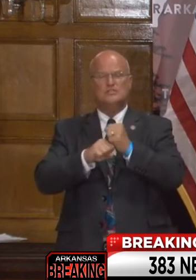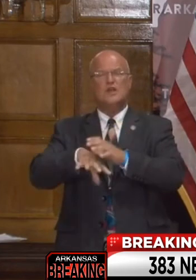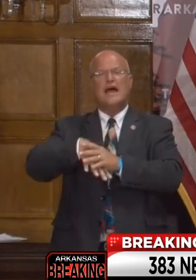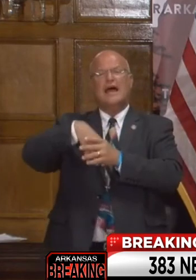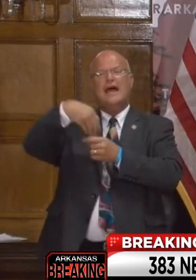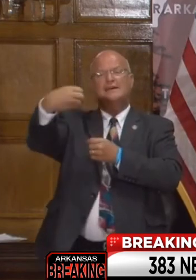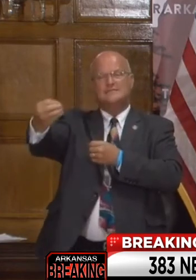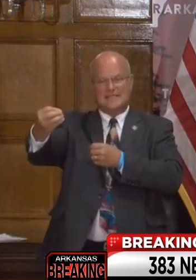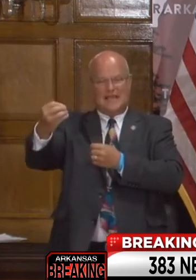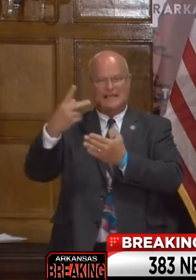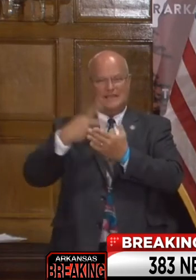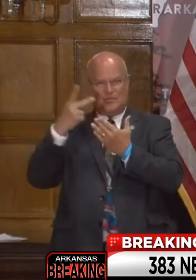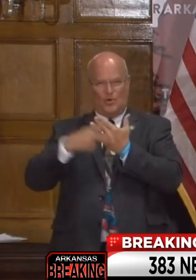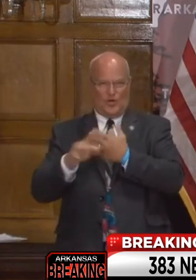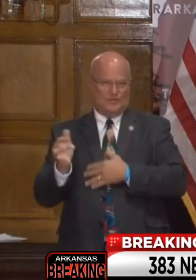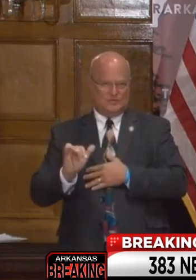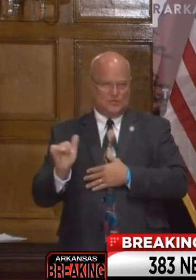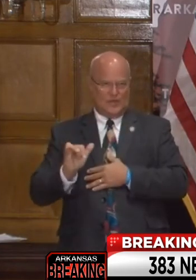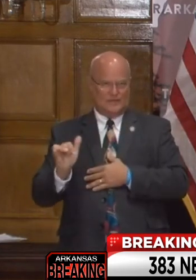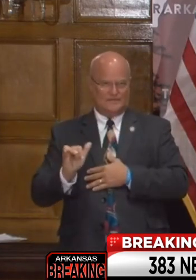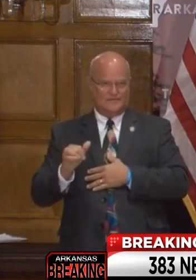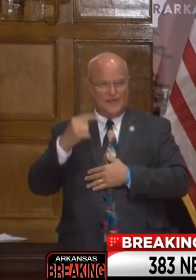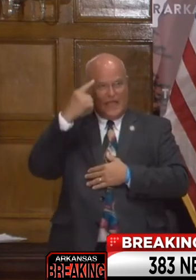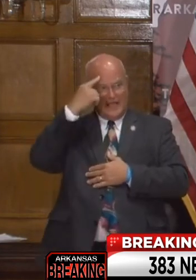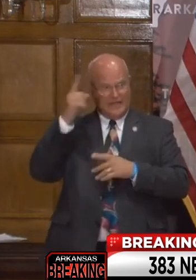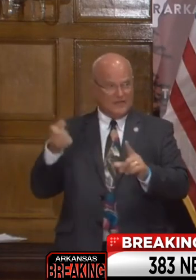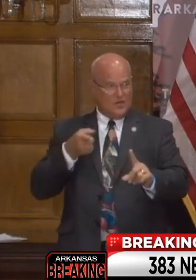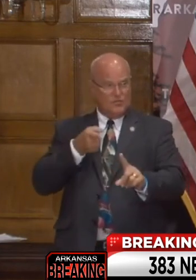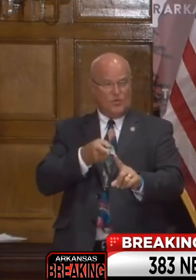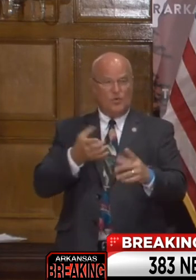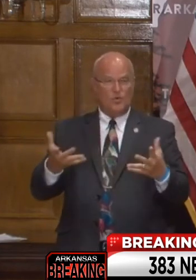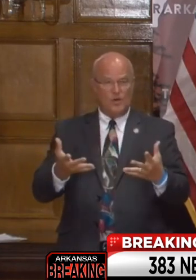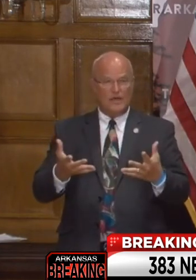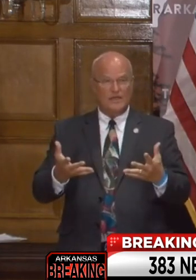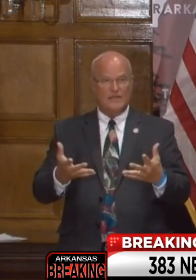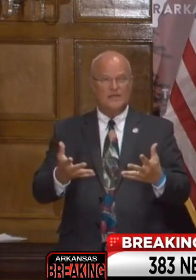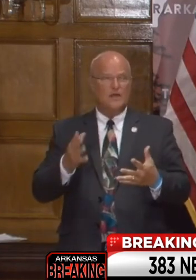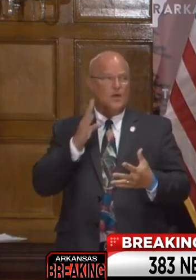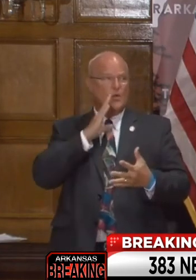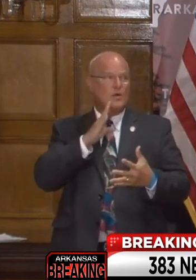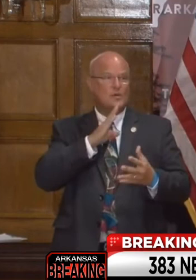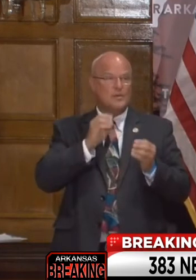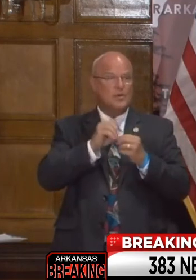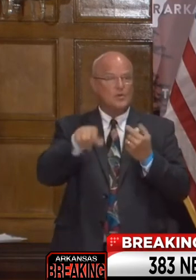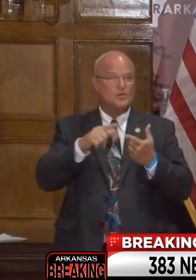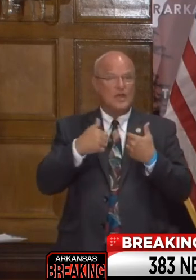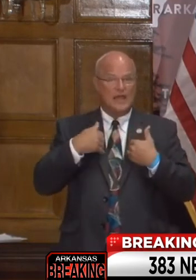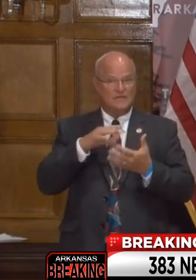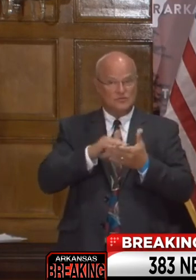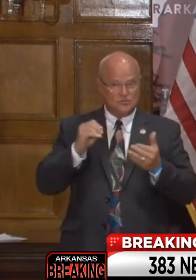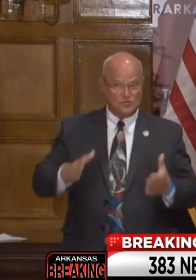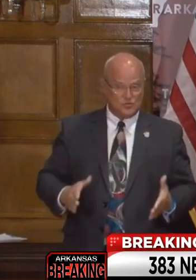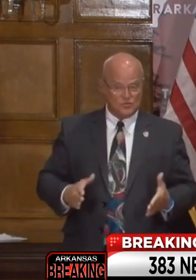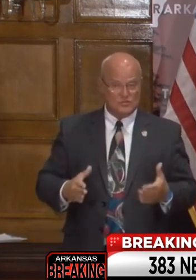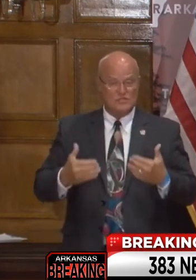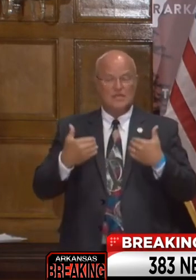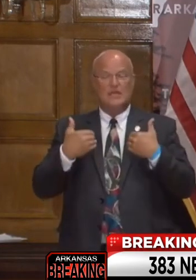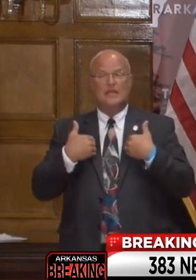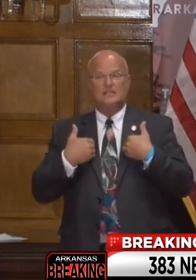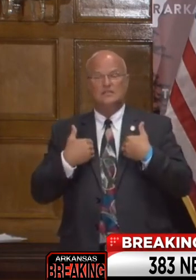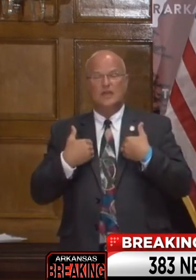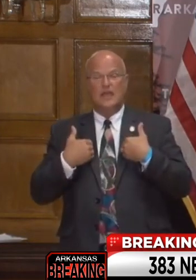outside of the sports program as well. And I think the point is that there's going to be when you have students and you